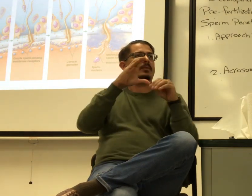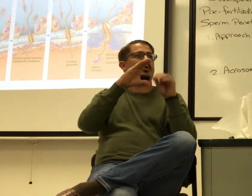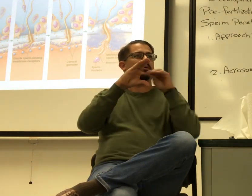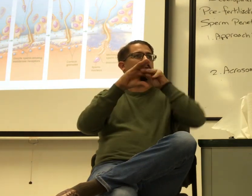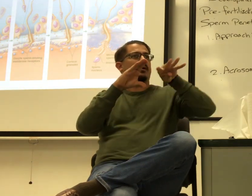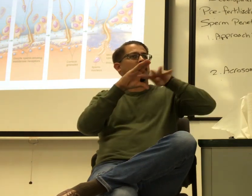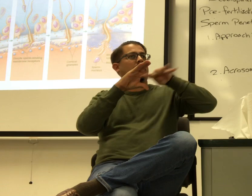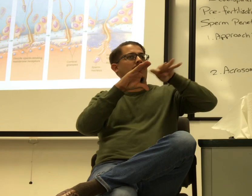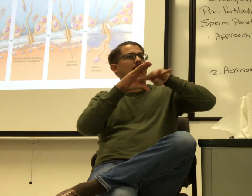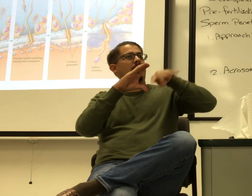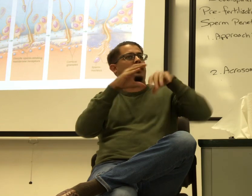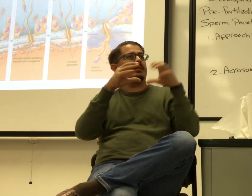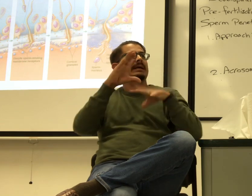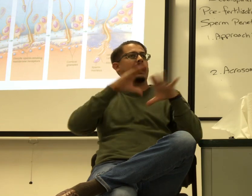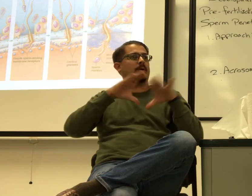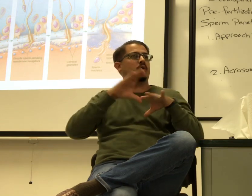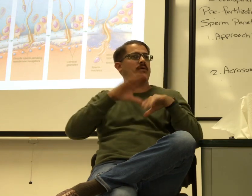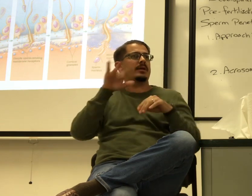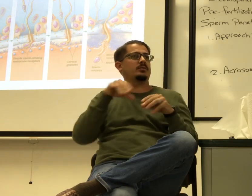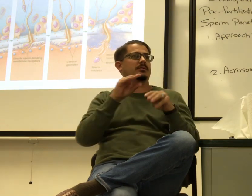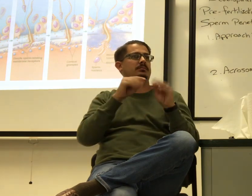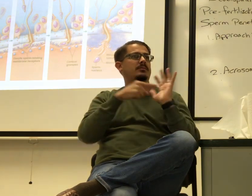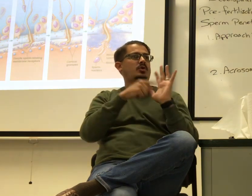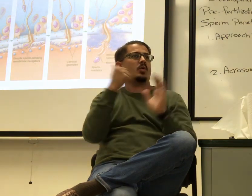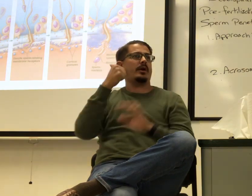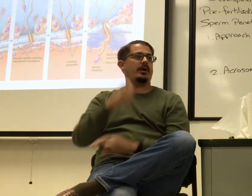through. Okay, that's what's being shown there.